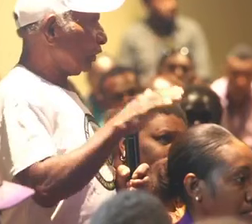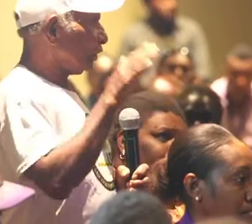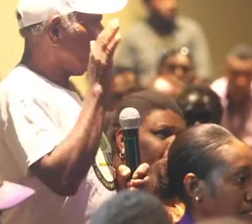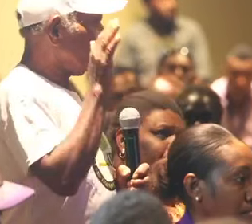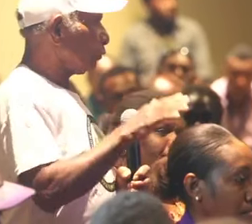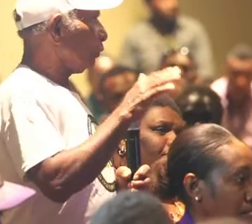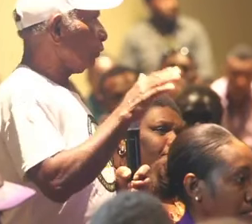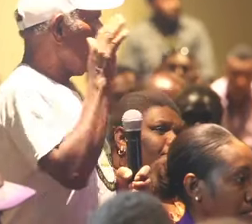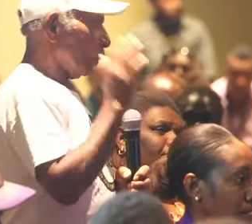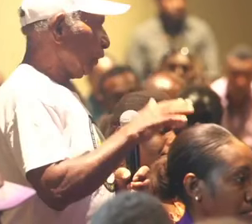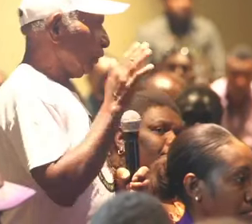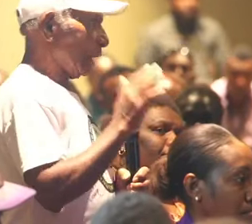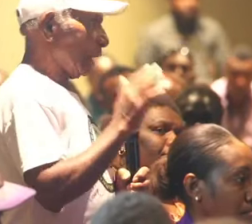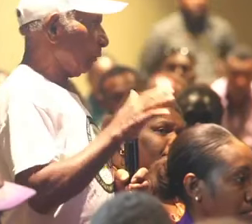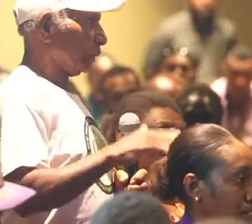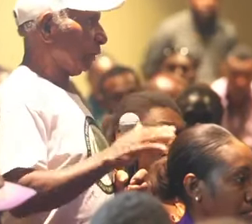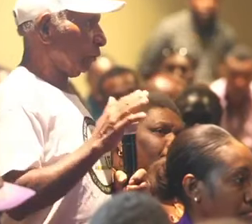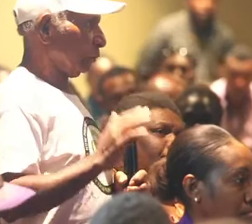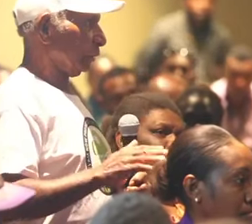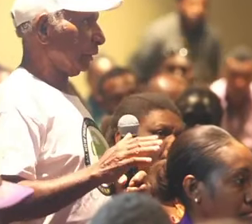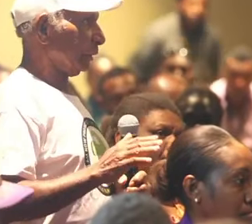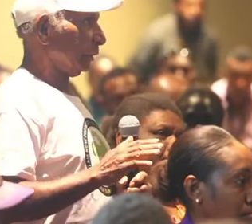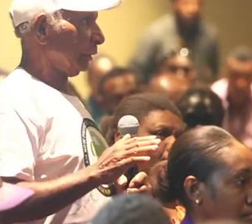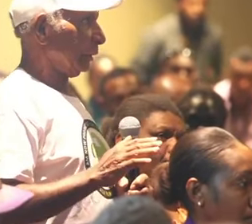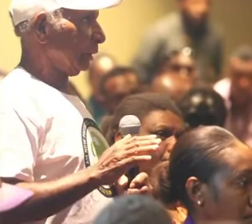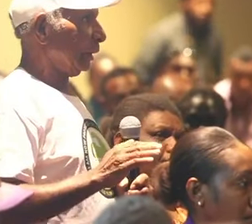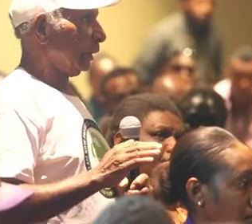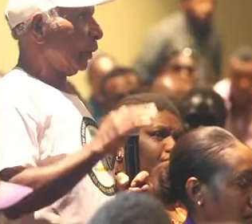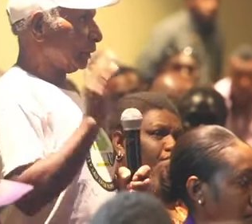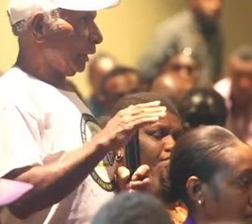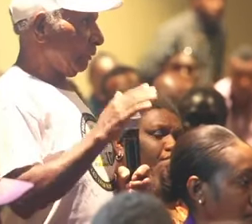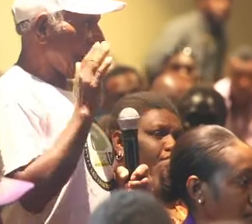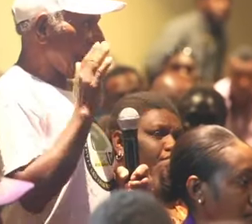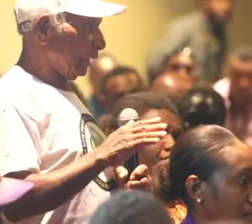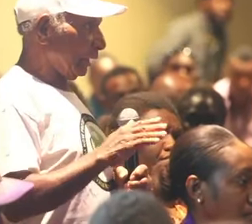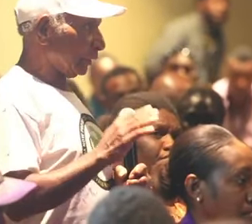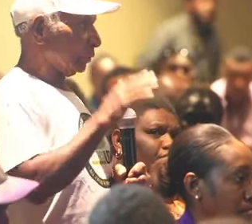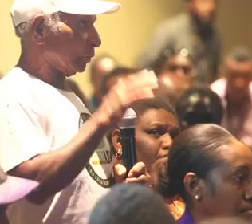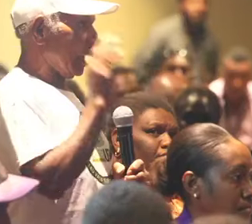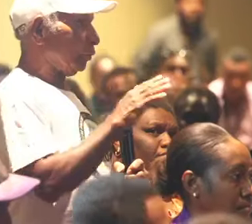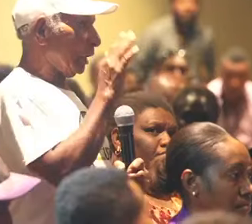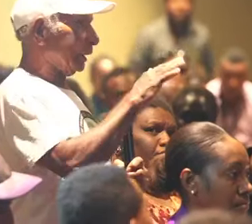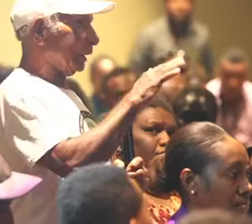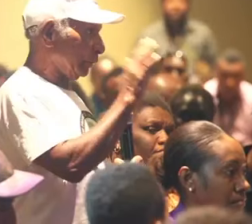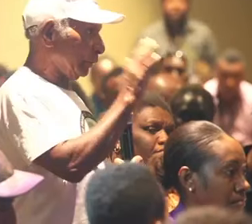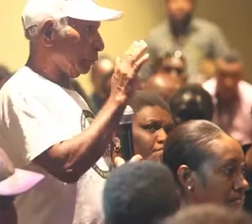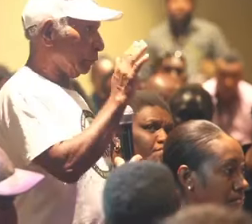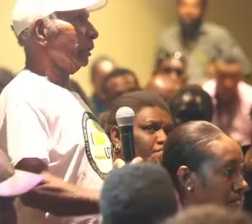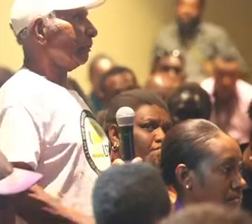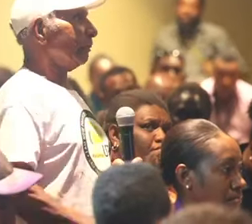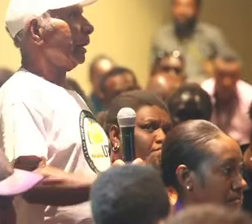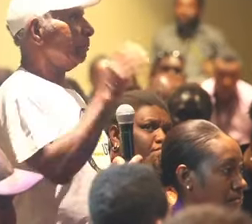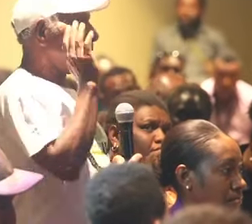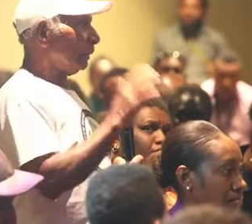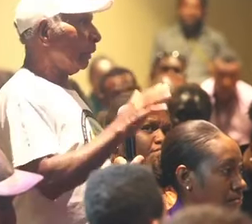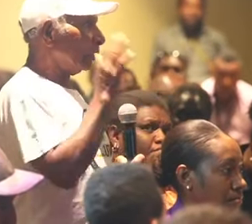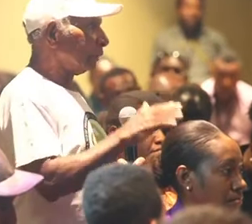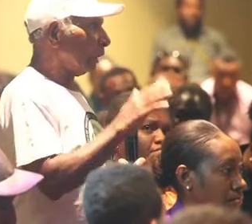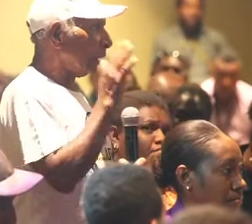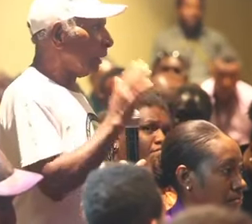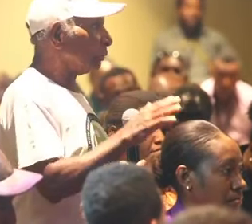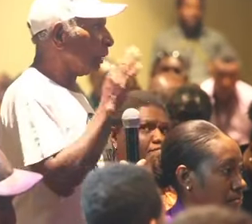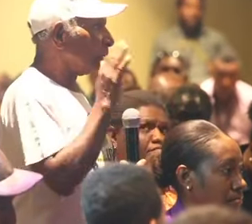no kissing school, only no Nablo walking good. All same now me like talk, now you like review. Me play